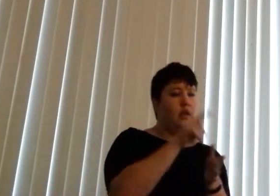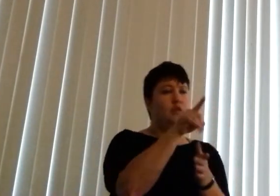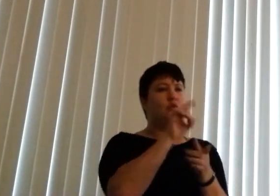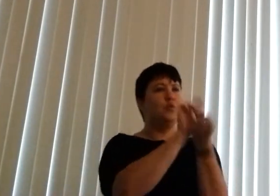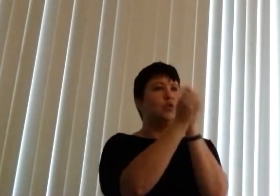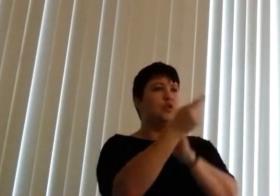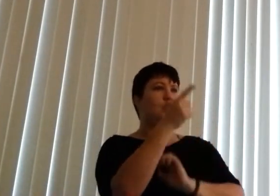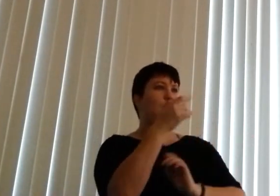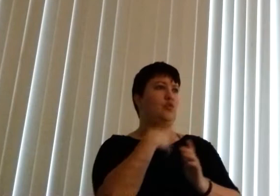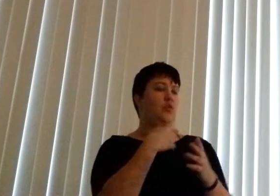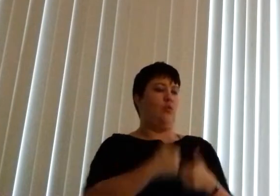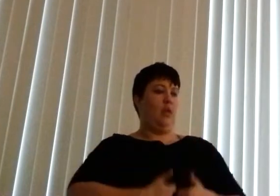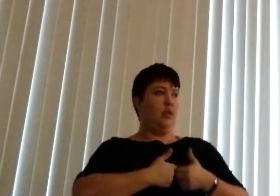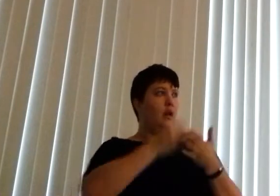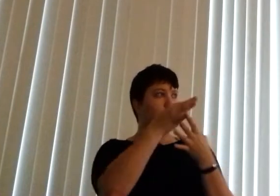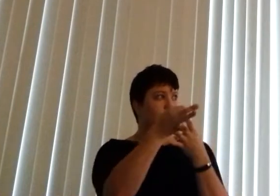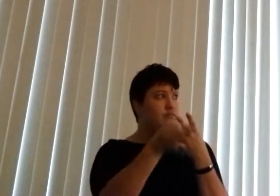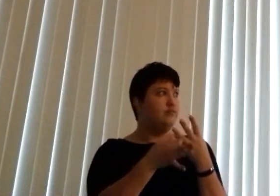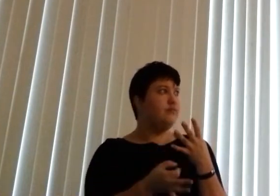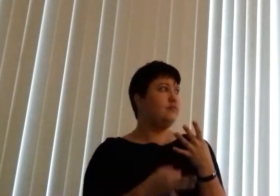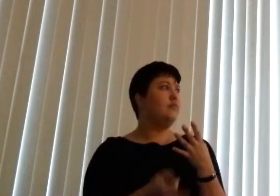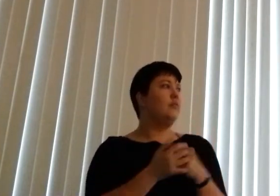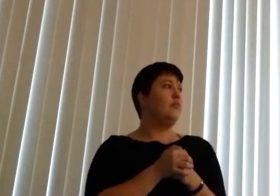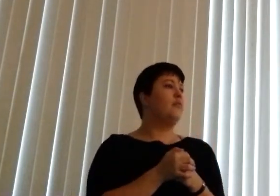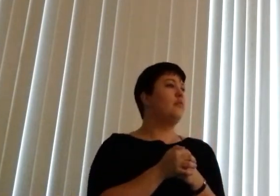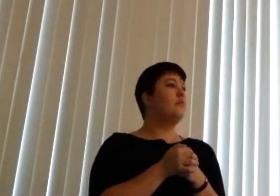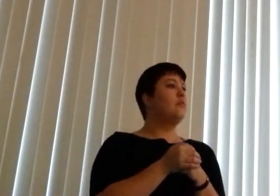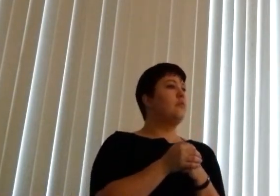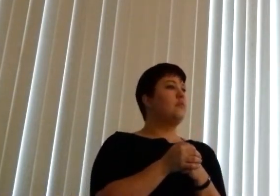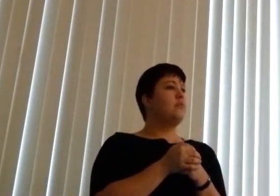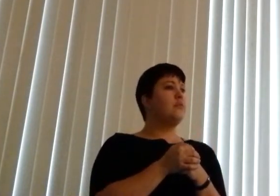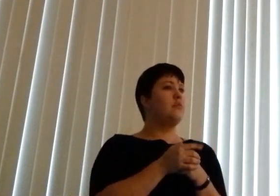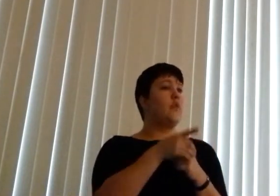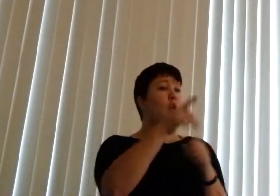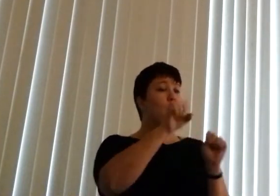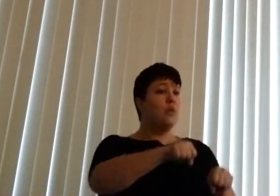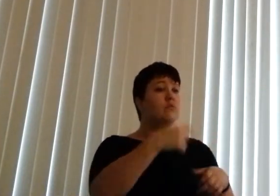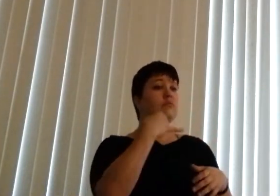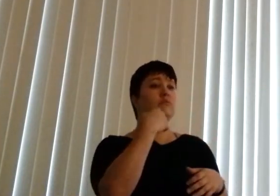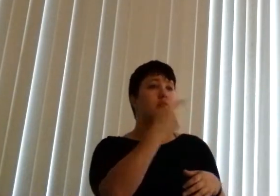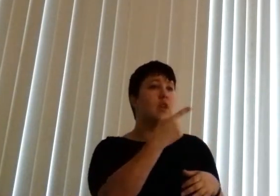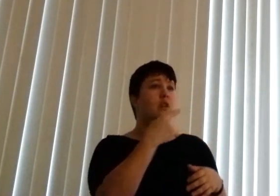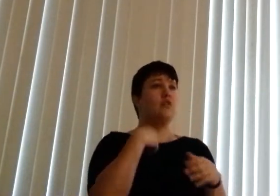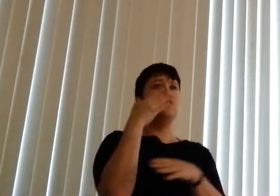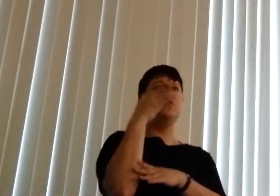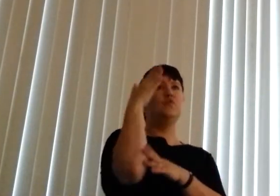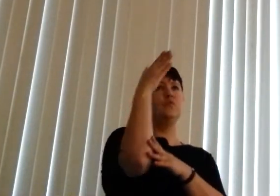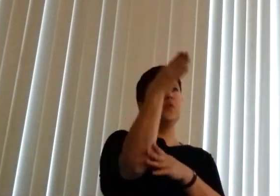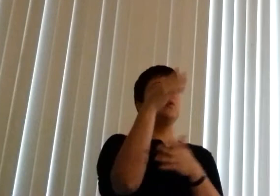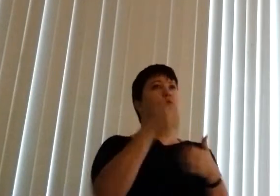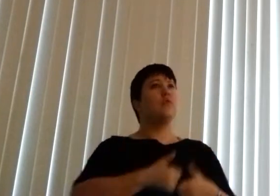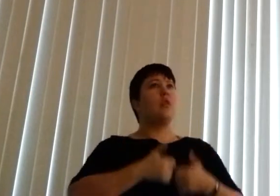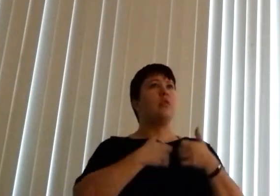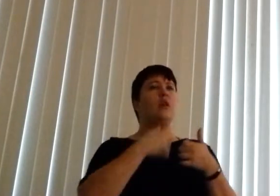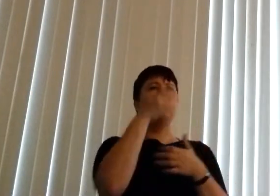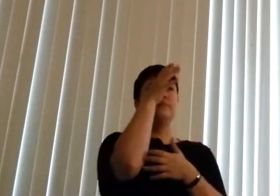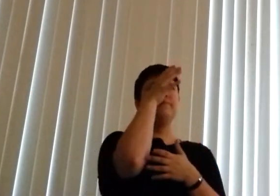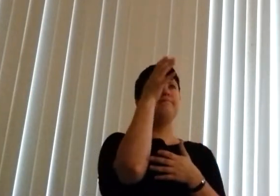It seems that future lifespan can partly determine the character of a person's time alive.